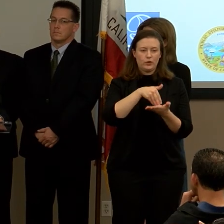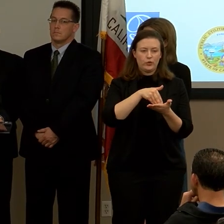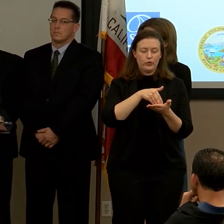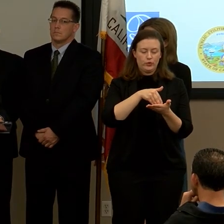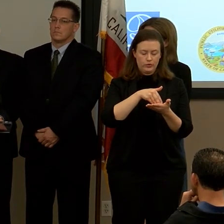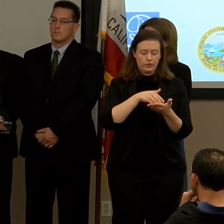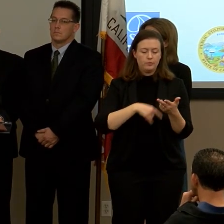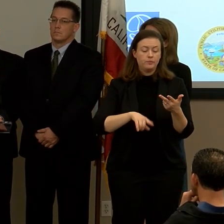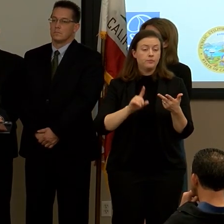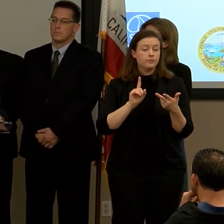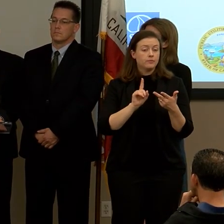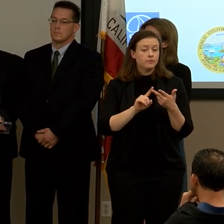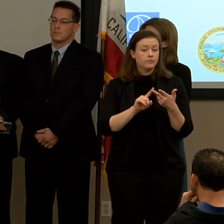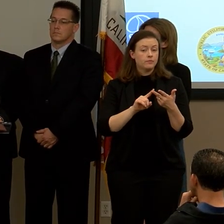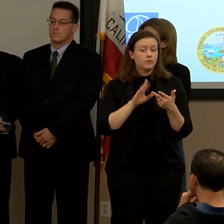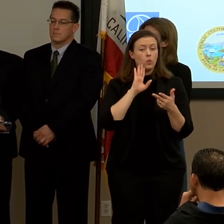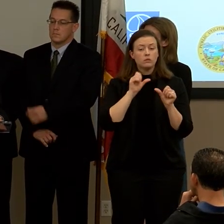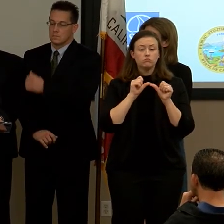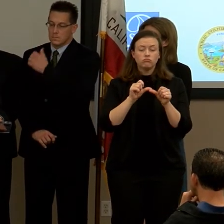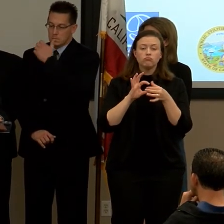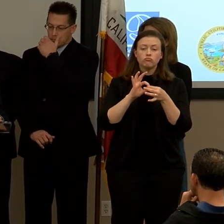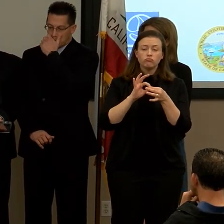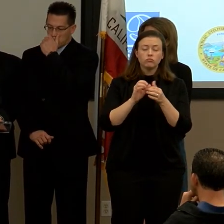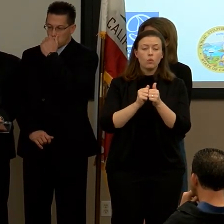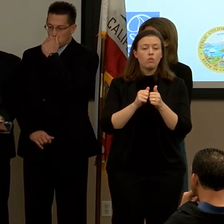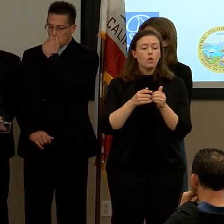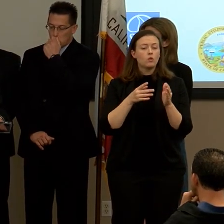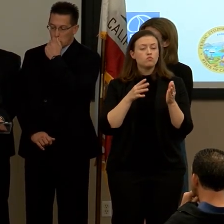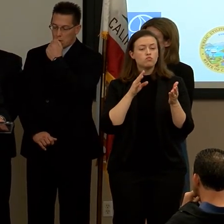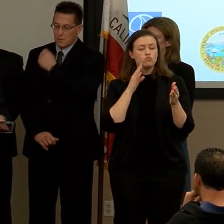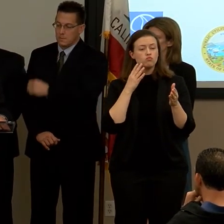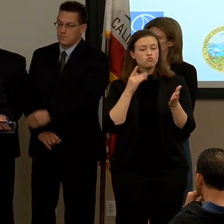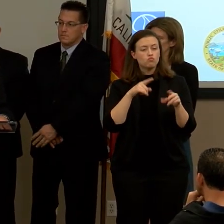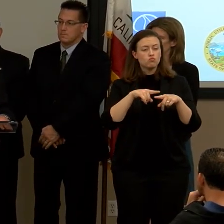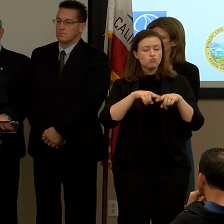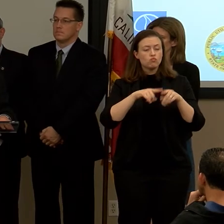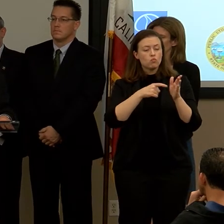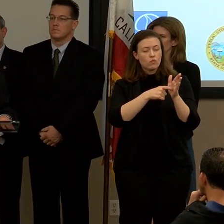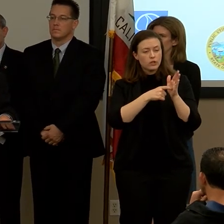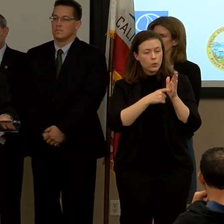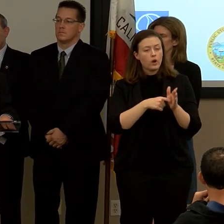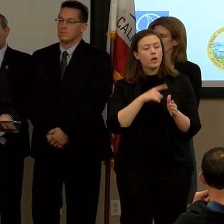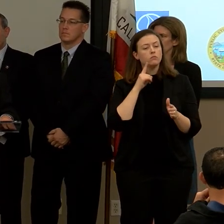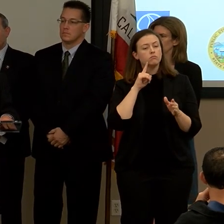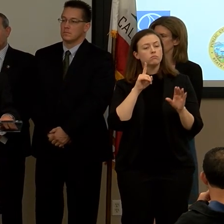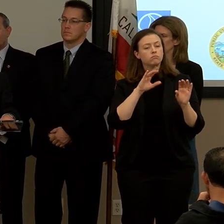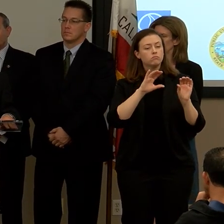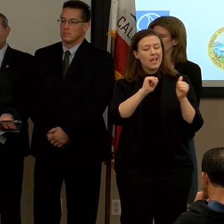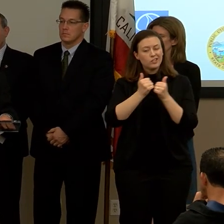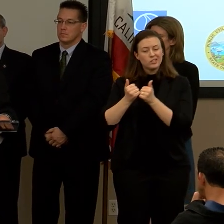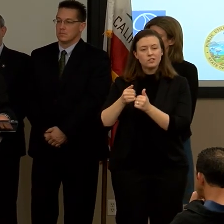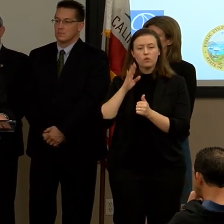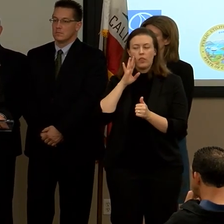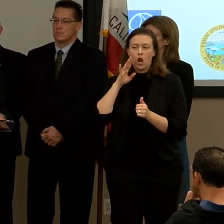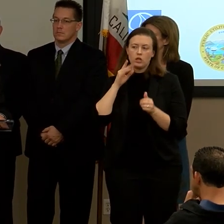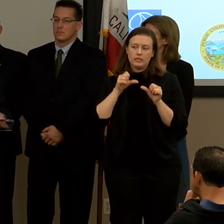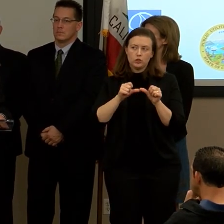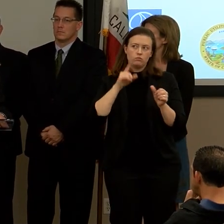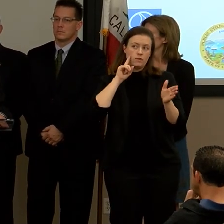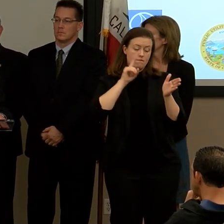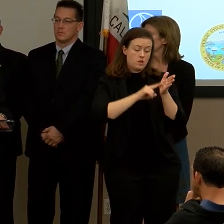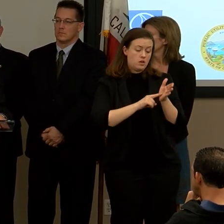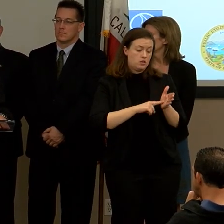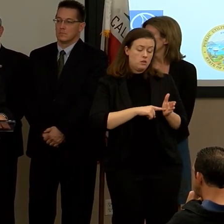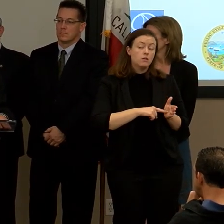Third, we're going to continue to cooperate with the regulatory agencies on their investigation into the cause of the leak, and we will